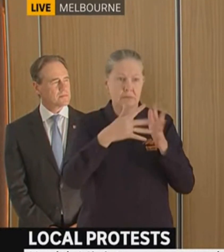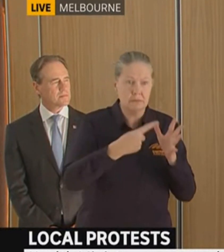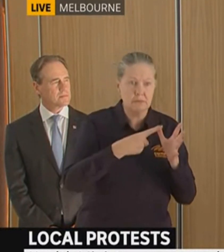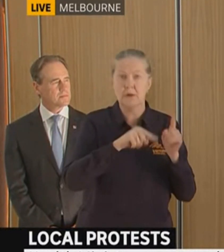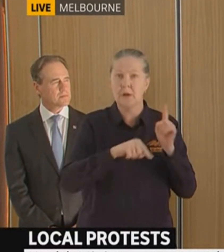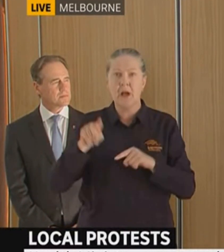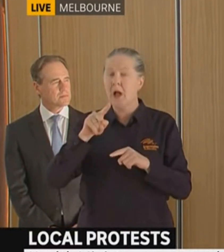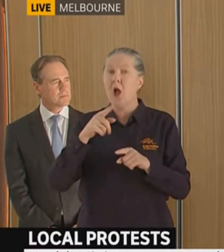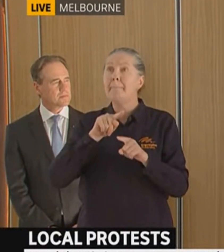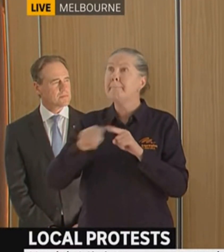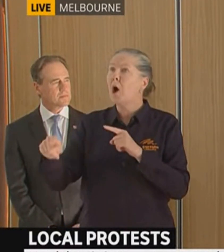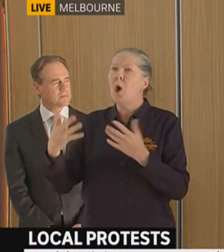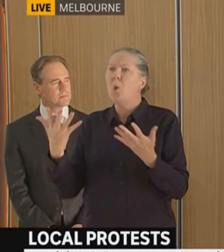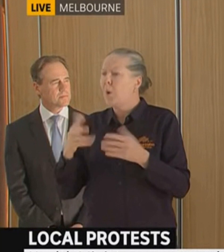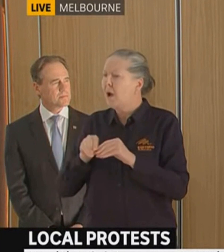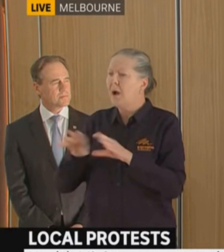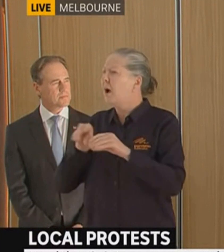is doubly